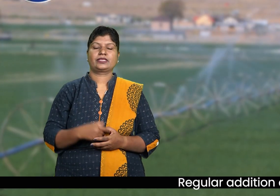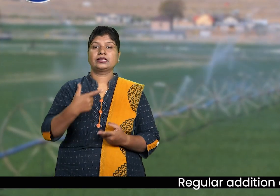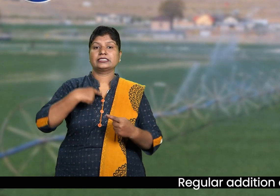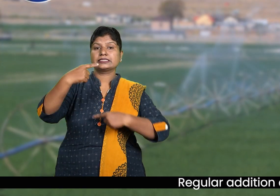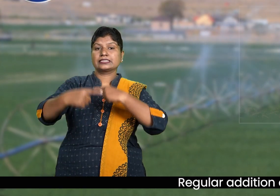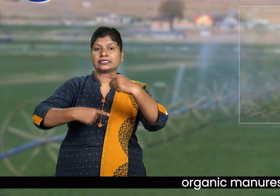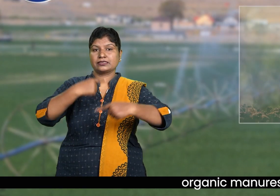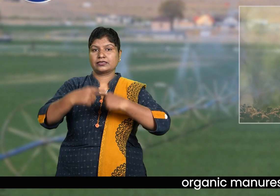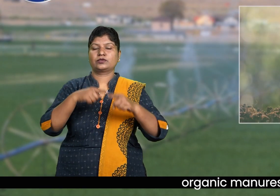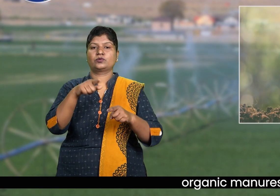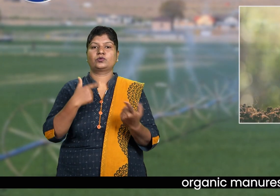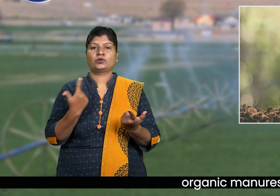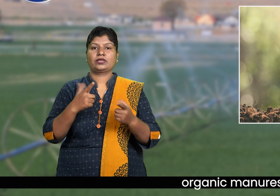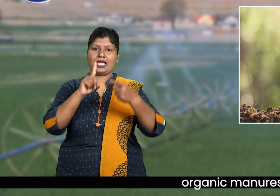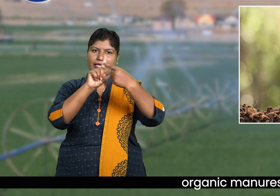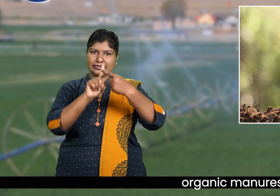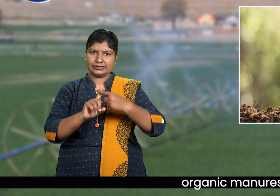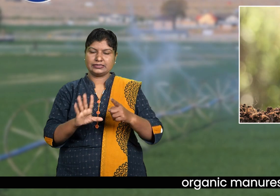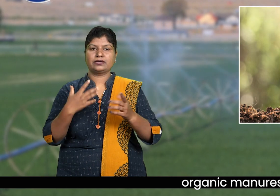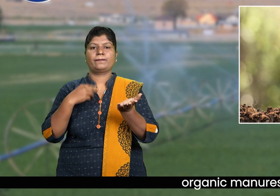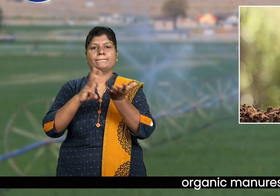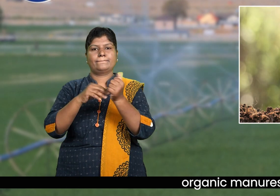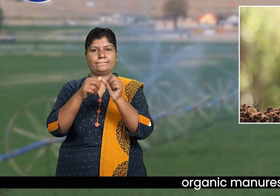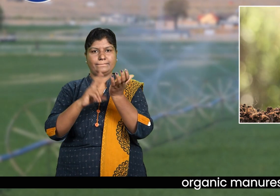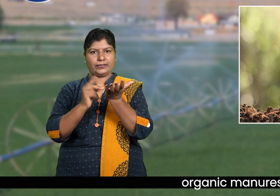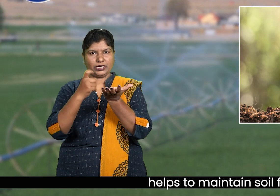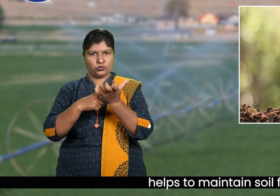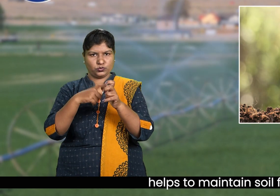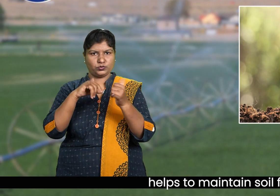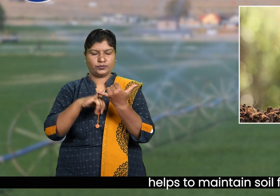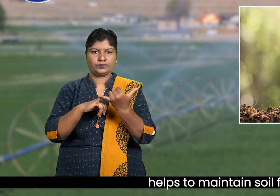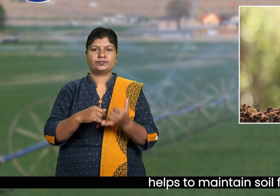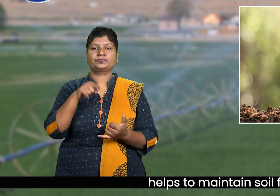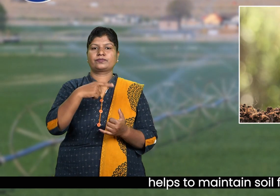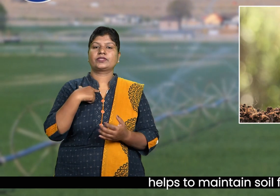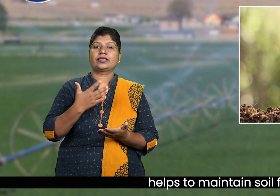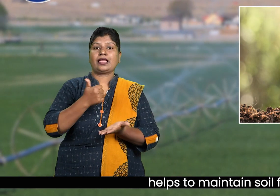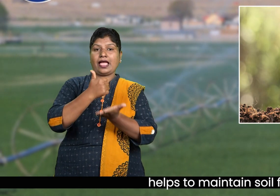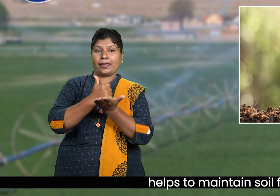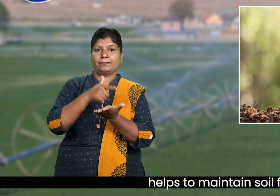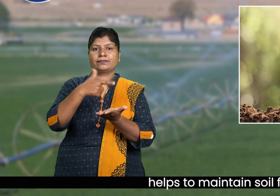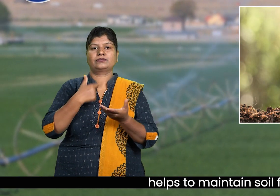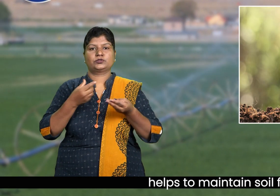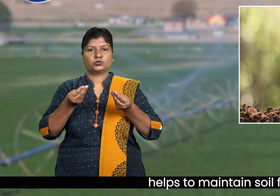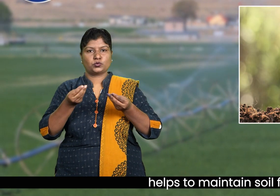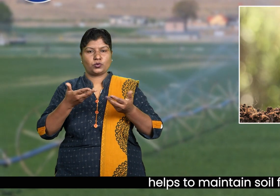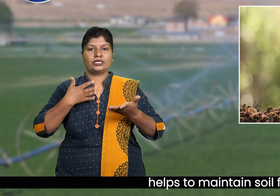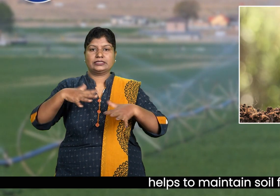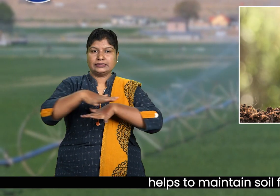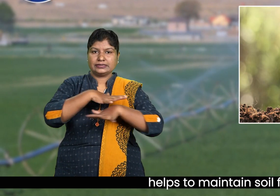Regular addition of organic manures helps to maintain soil fertility,